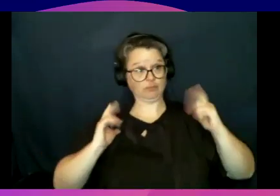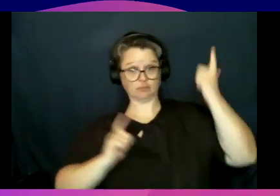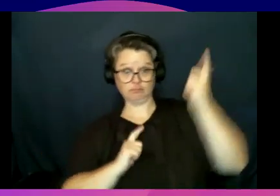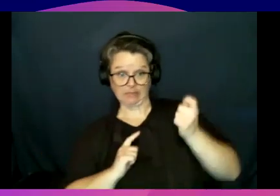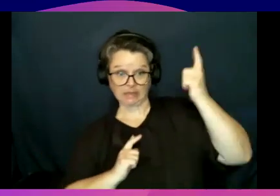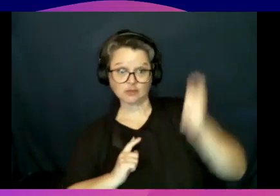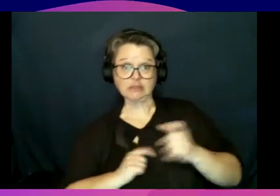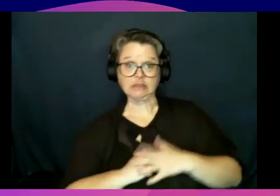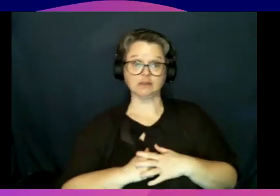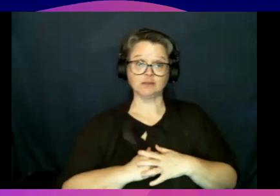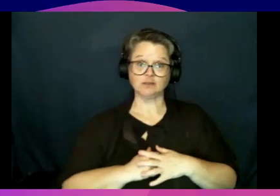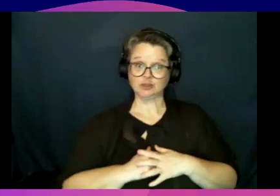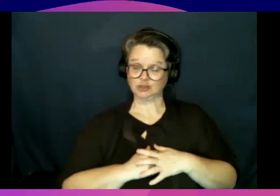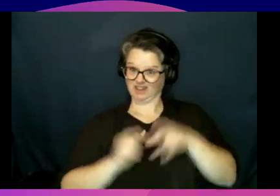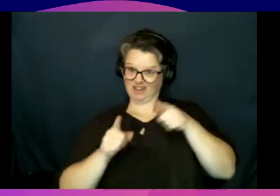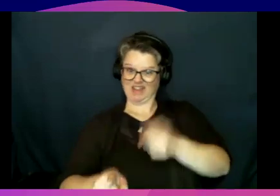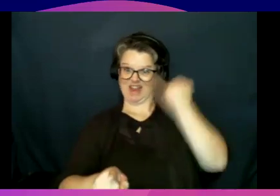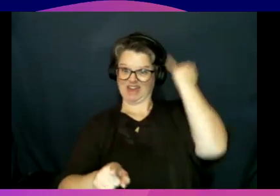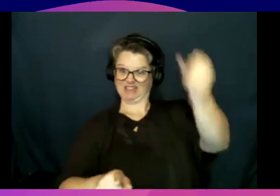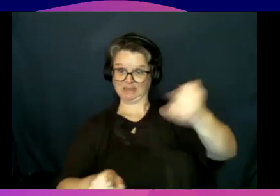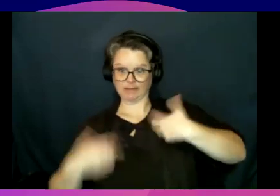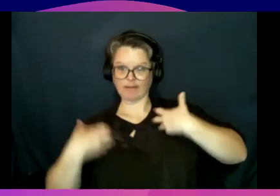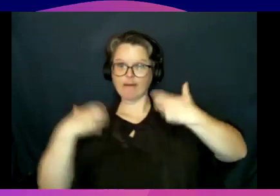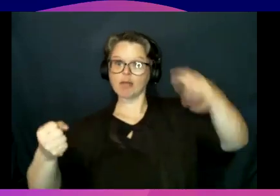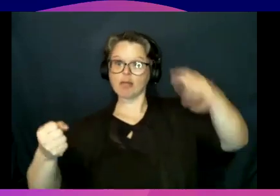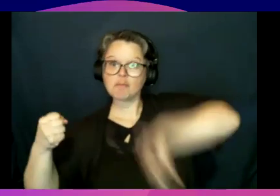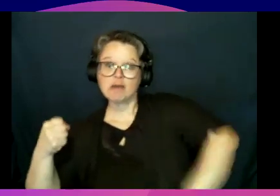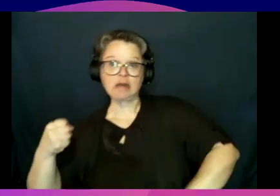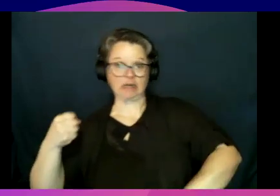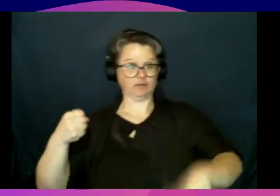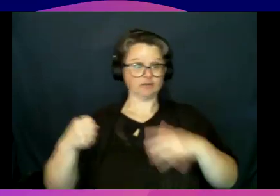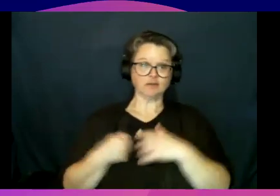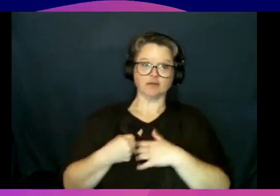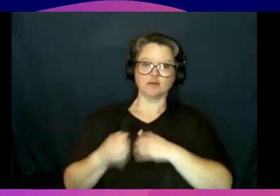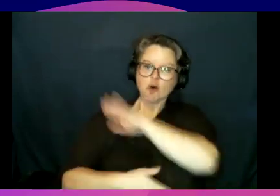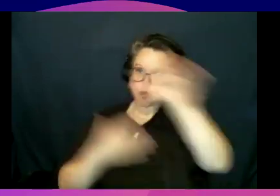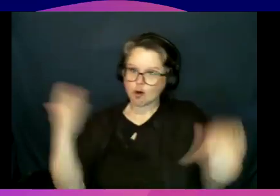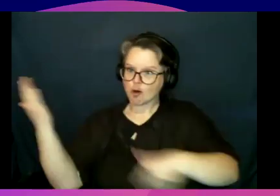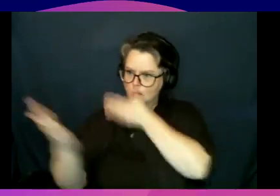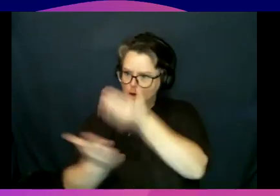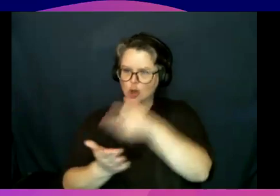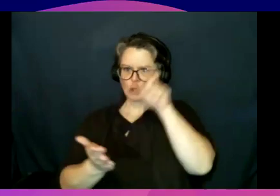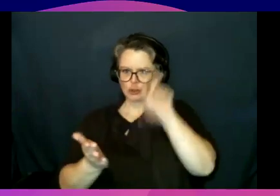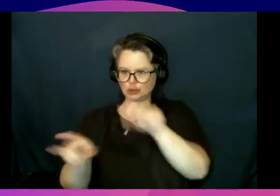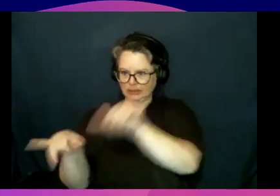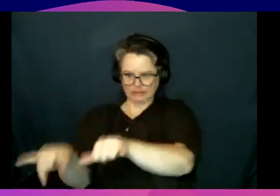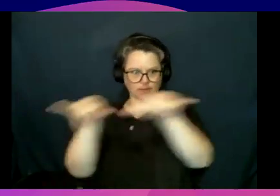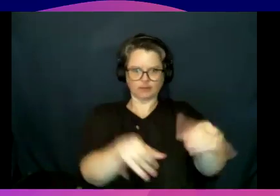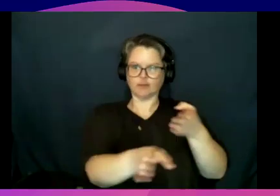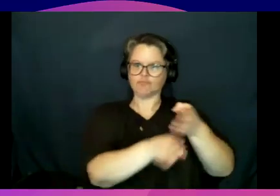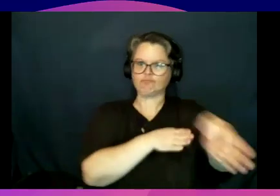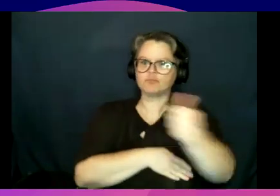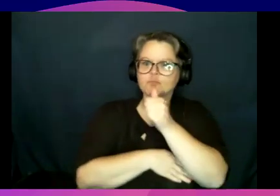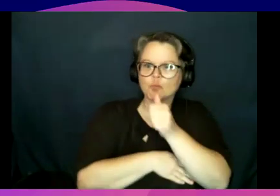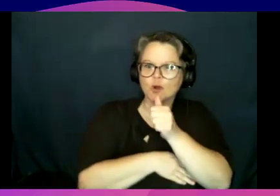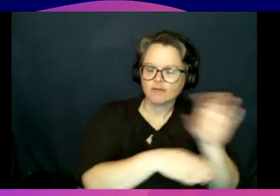of situations where community-based, gender-based violence workers are doing very, very similar work to other workers and